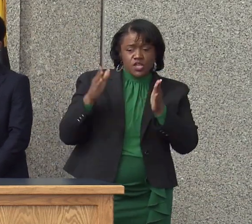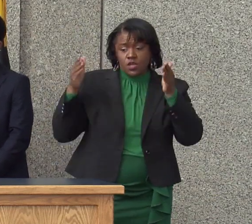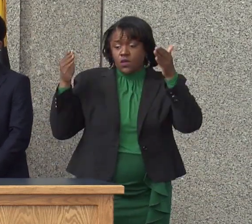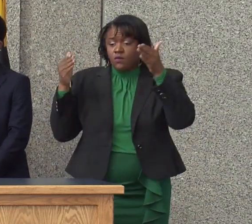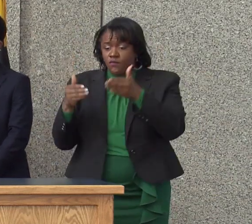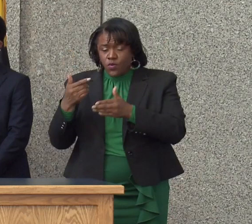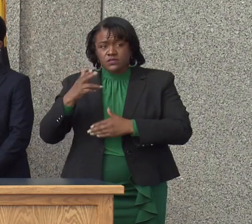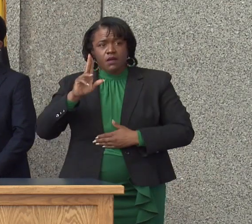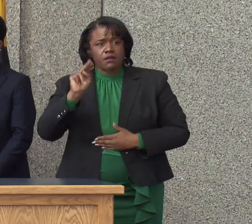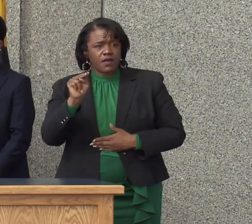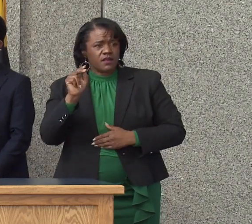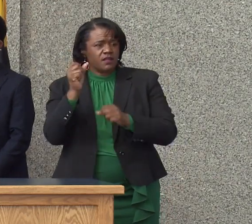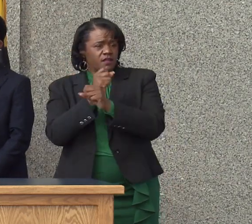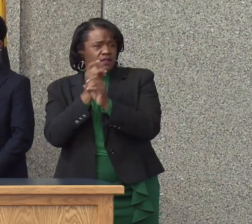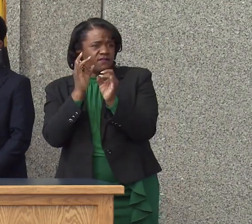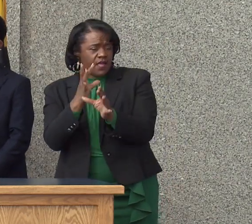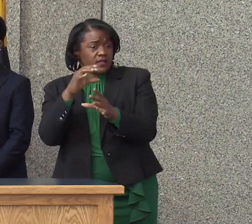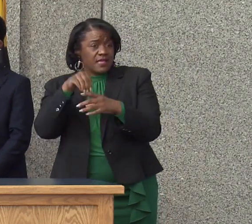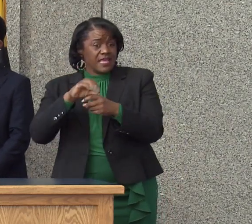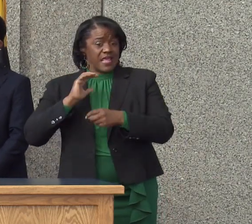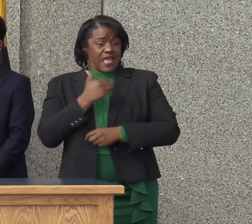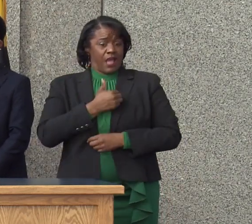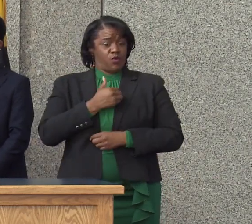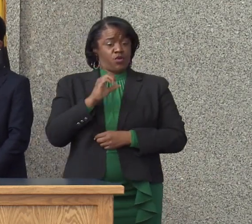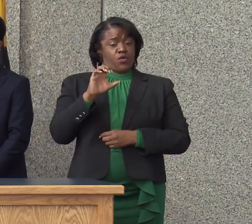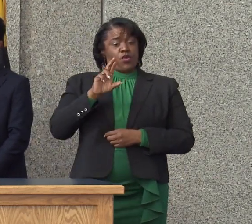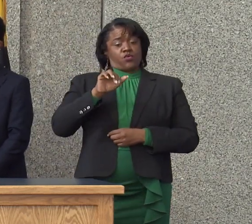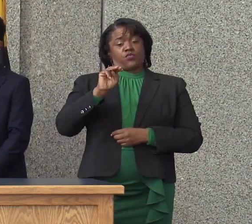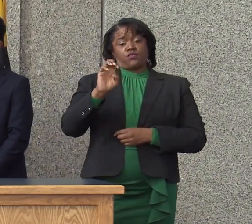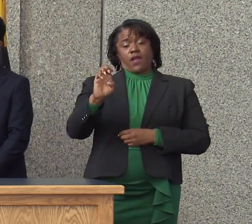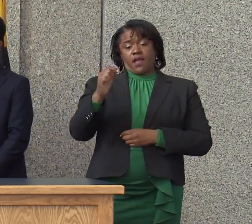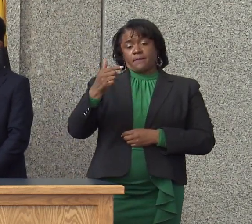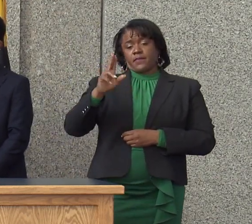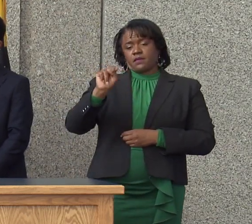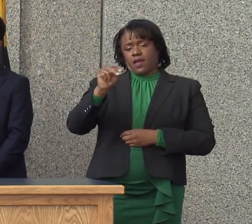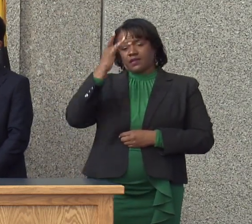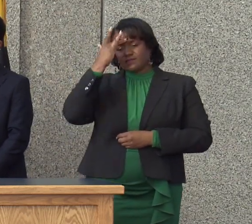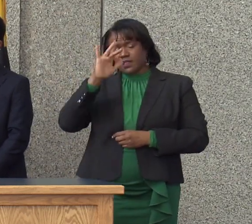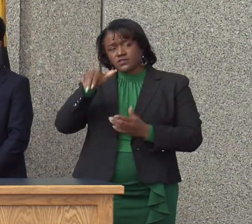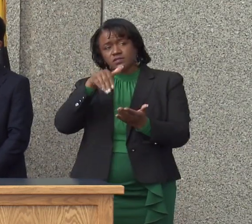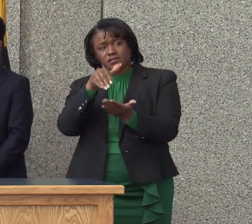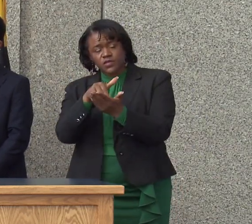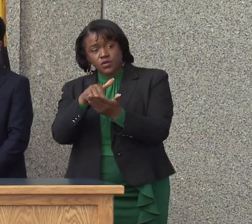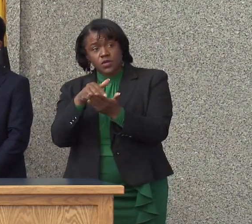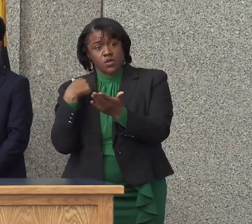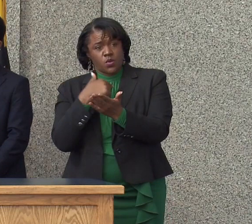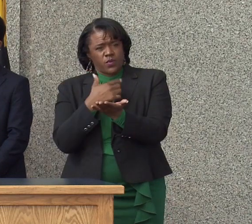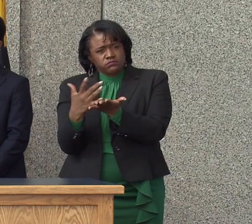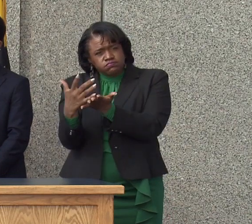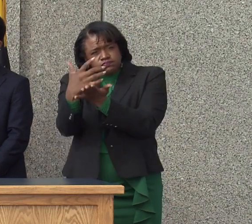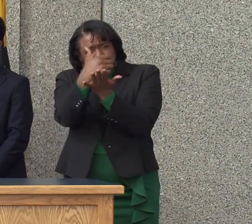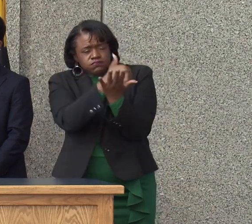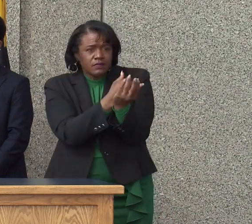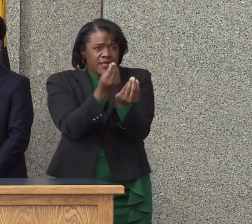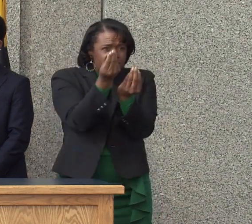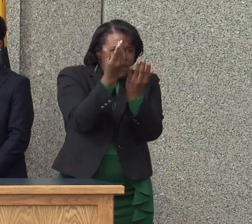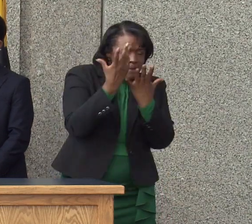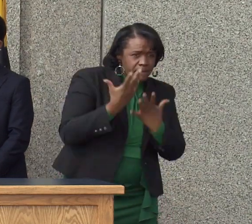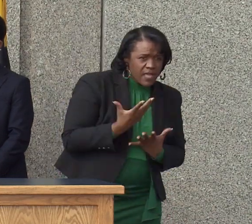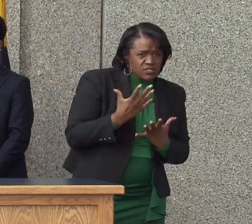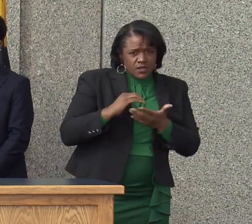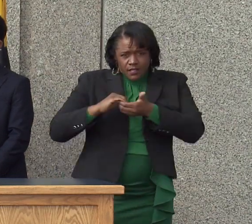our Crime Gun Intelligence Center. And this center is at the forefront of improving data collection using data-driven